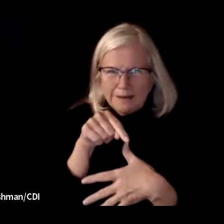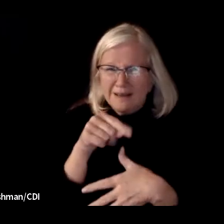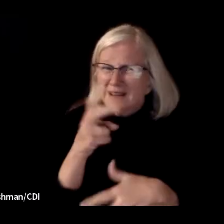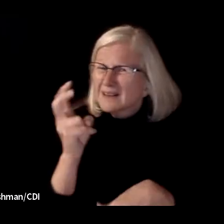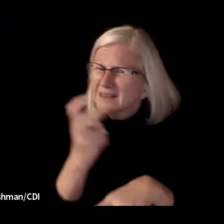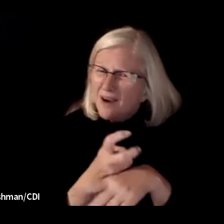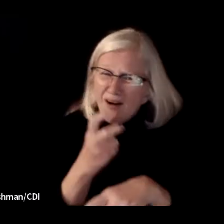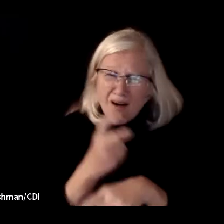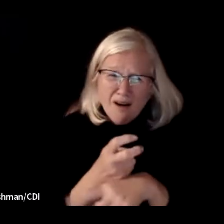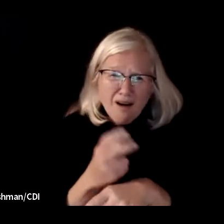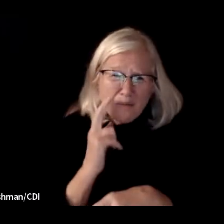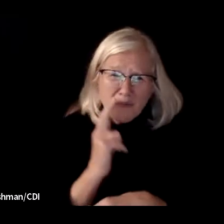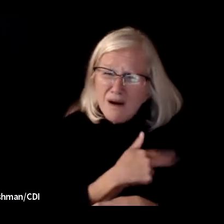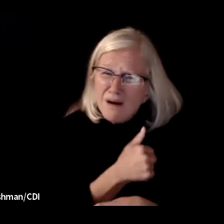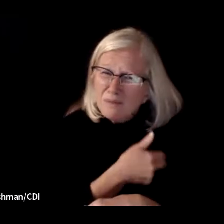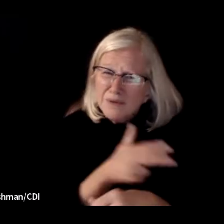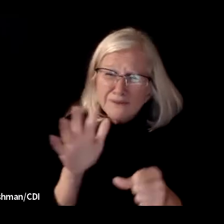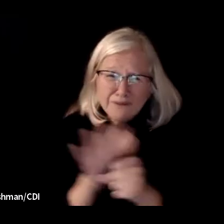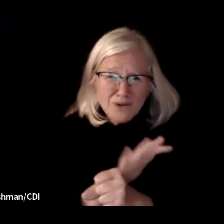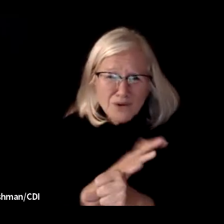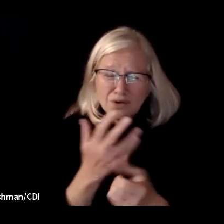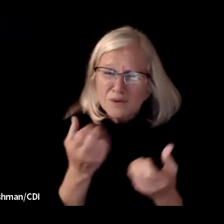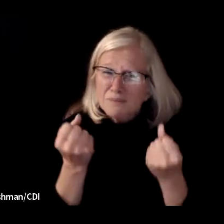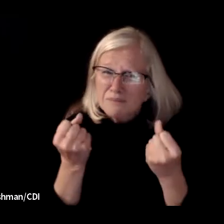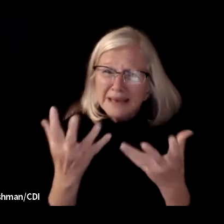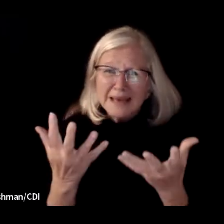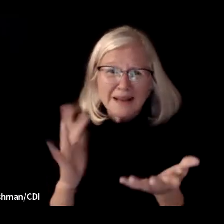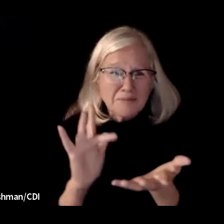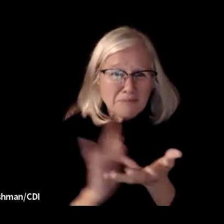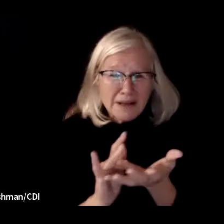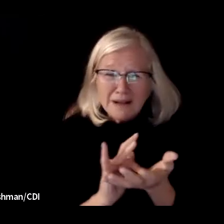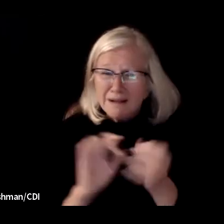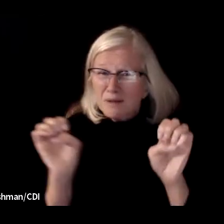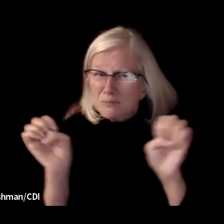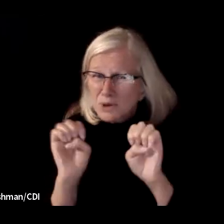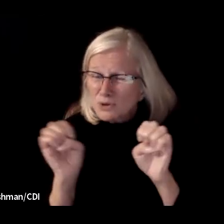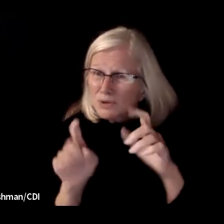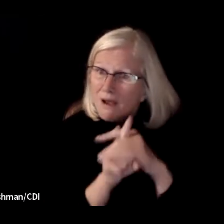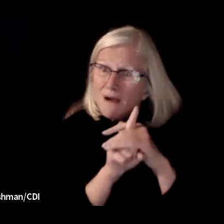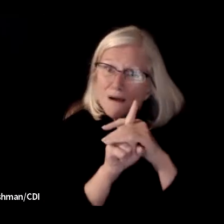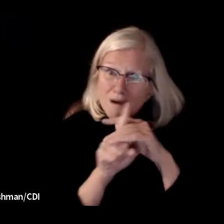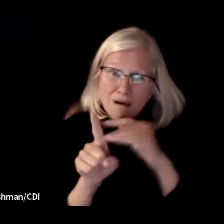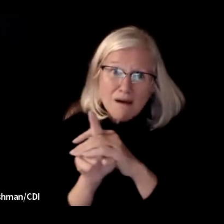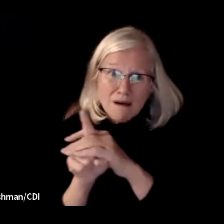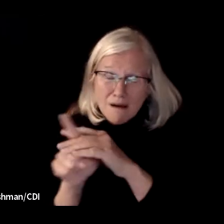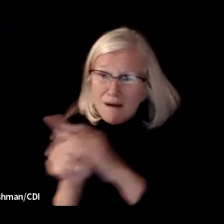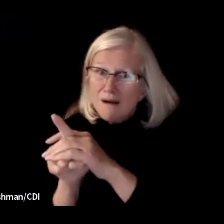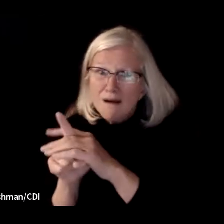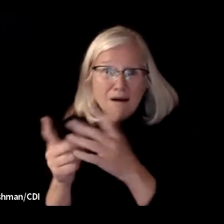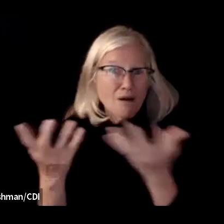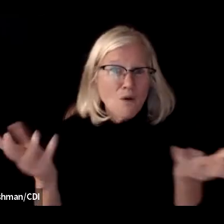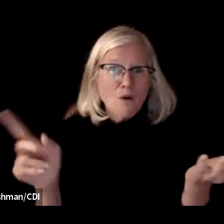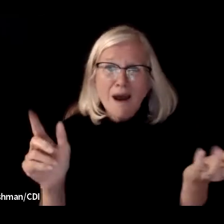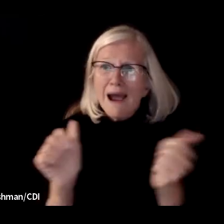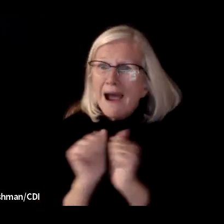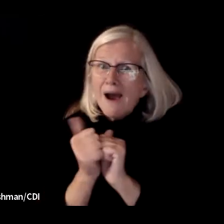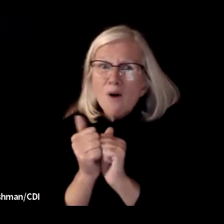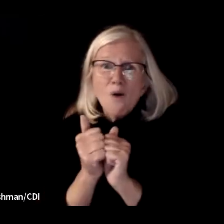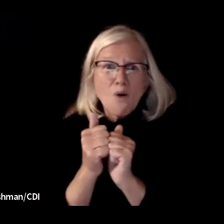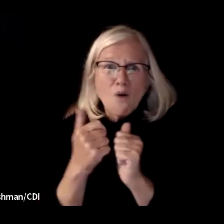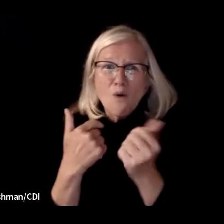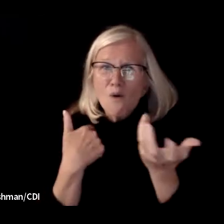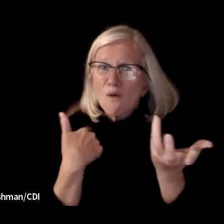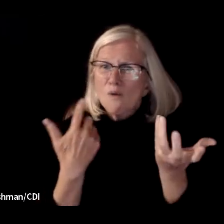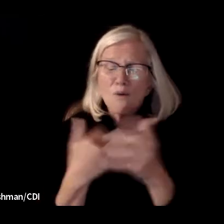of acute medical emergencies, medical and surgical emergencies in the state right now. And I think all these things are related. So I would say that I think